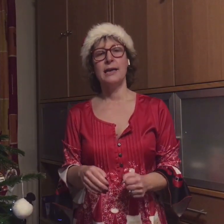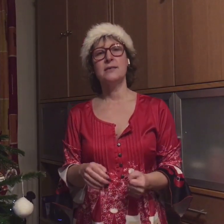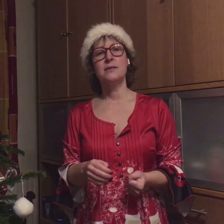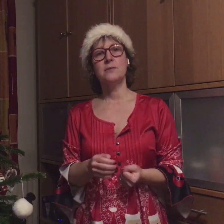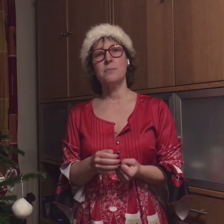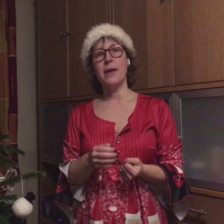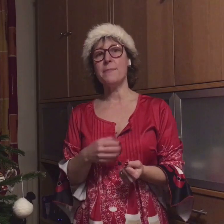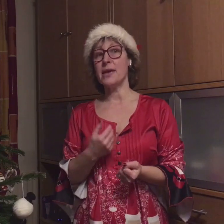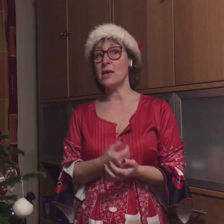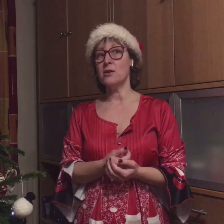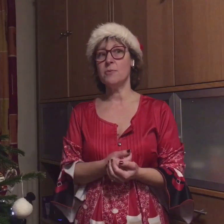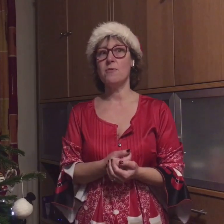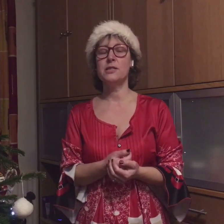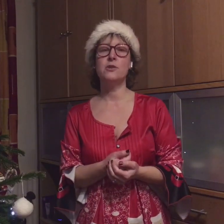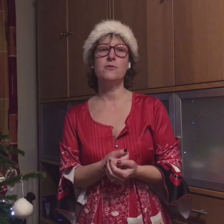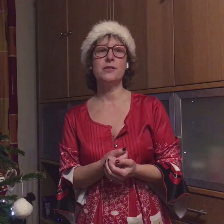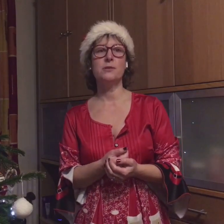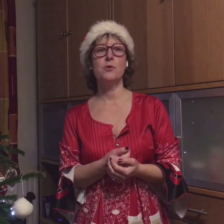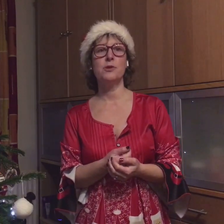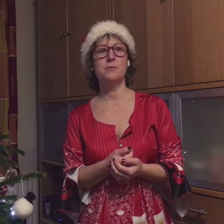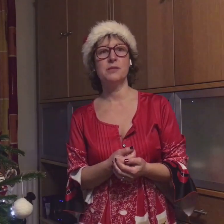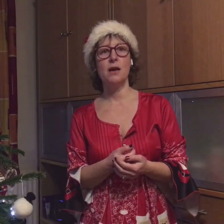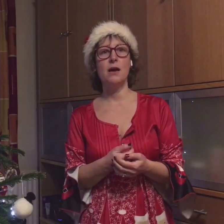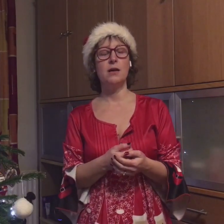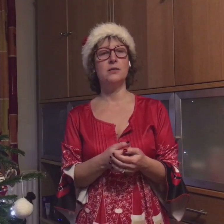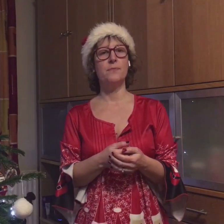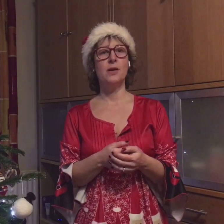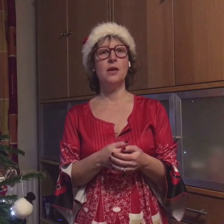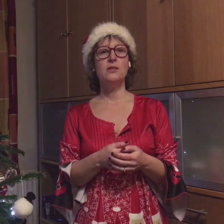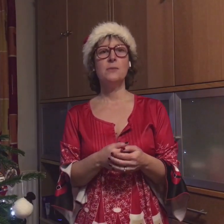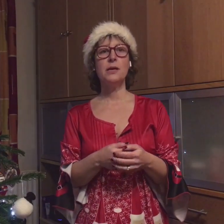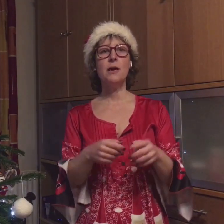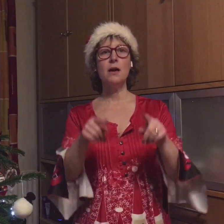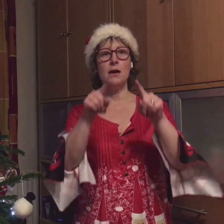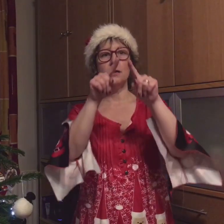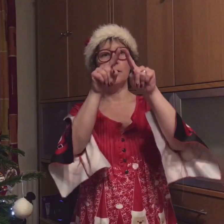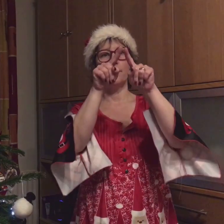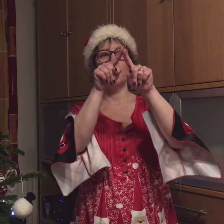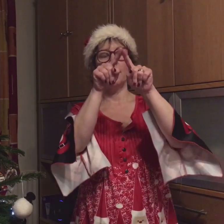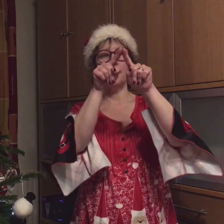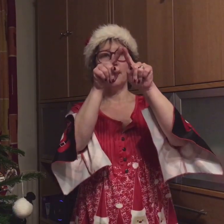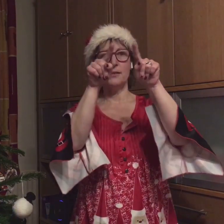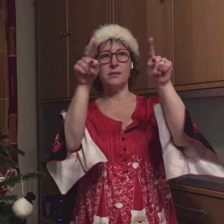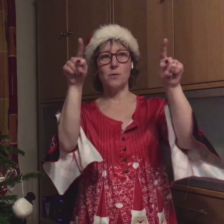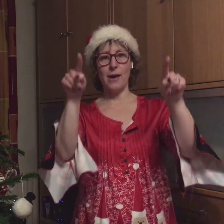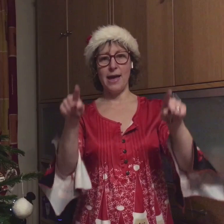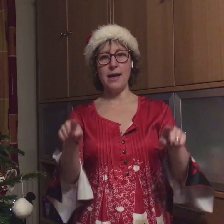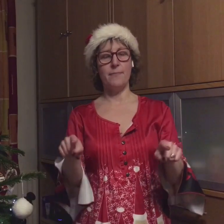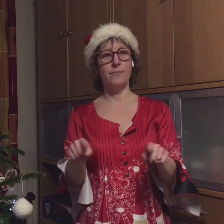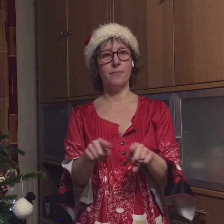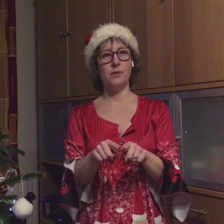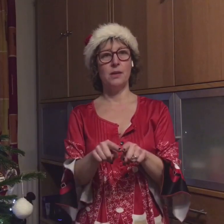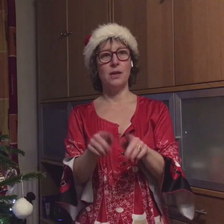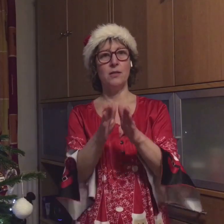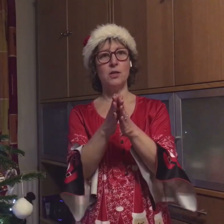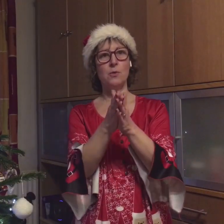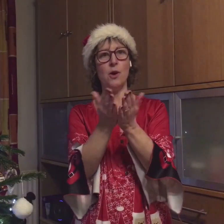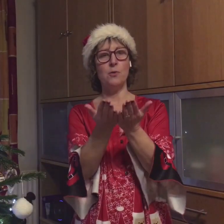And maybe you've been writing your friends some Christmas cards. So a card is a square that you